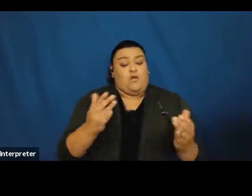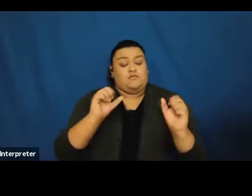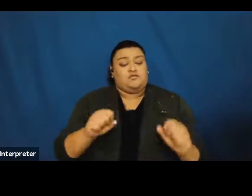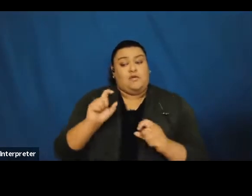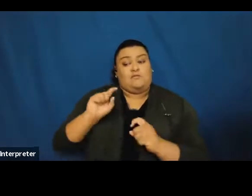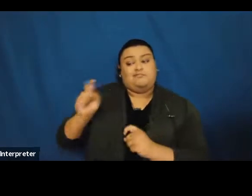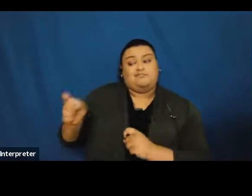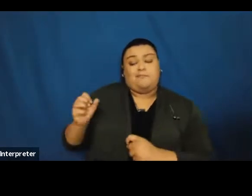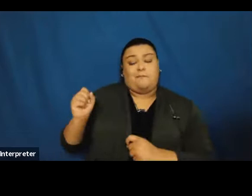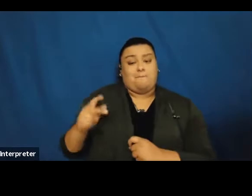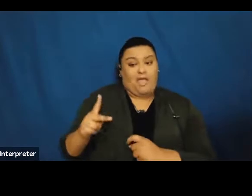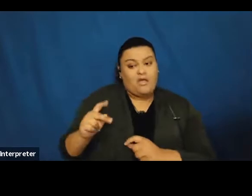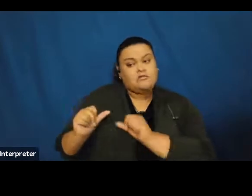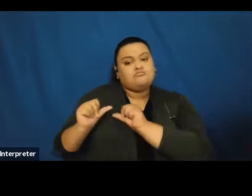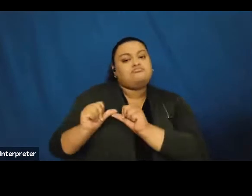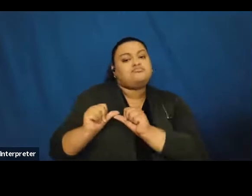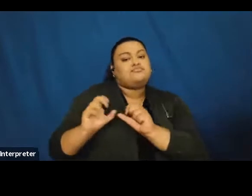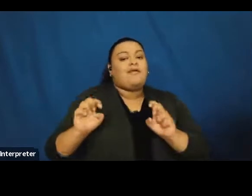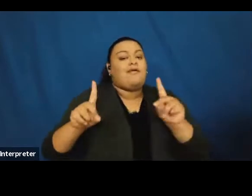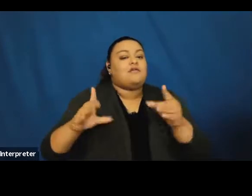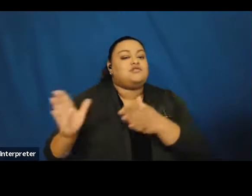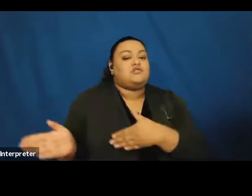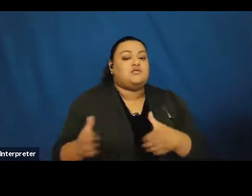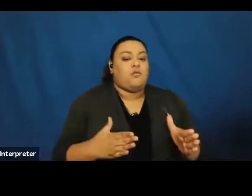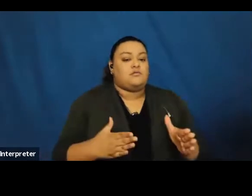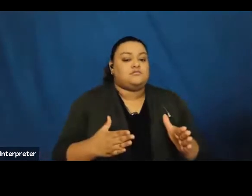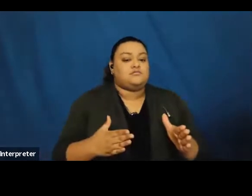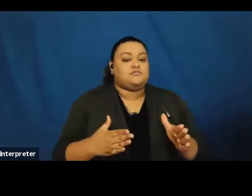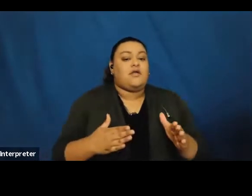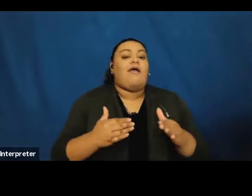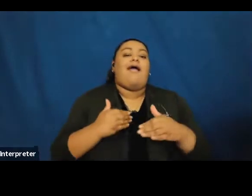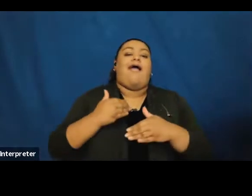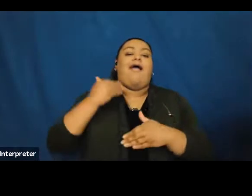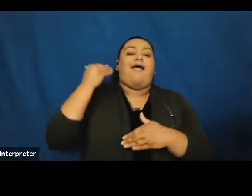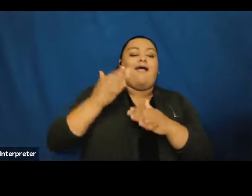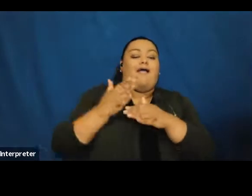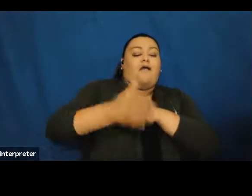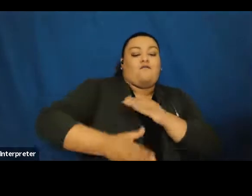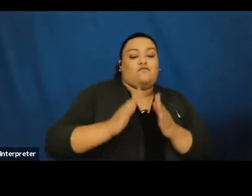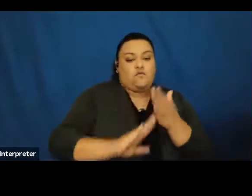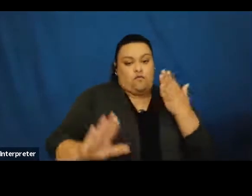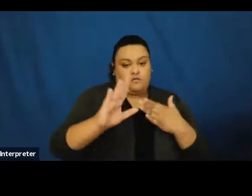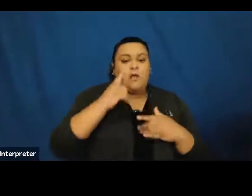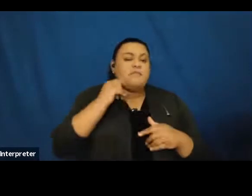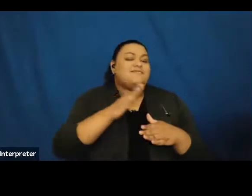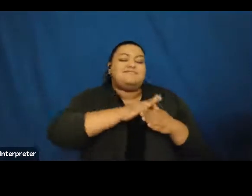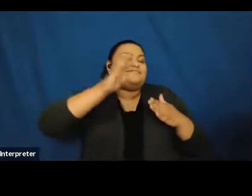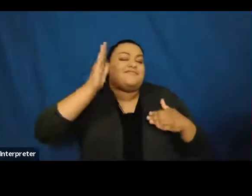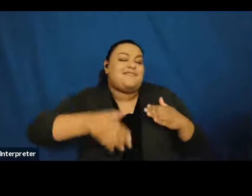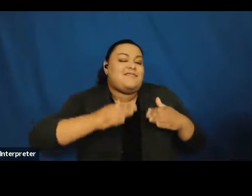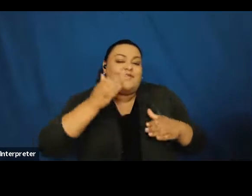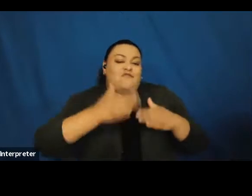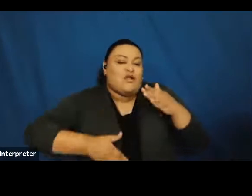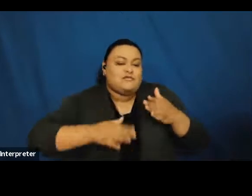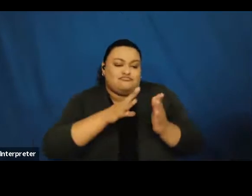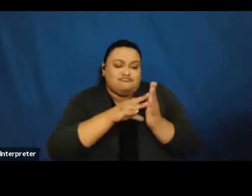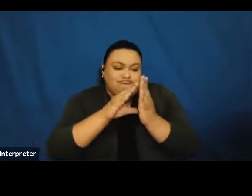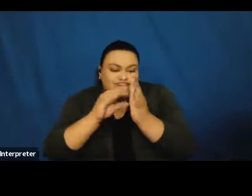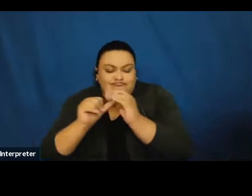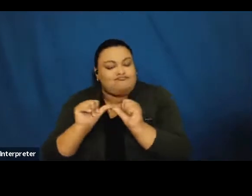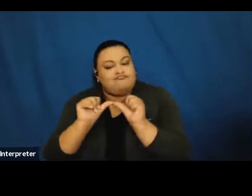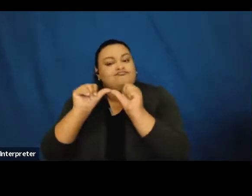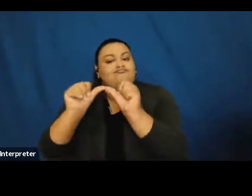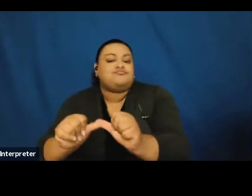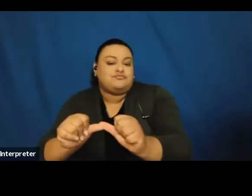continue the educational process after college. It never ends, and also to understand and pass the